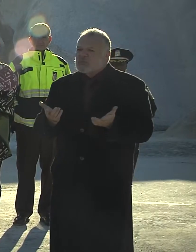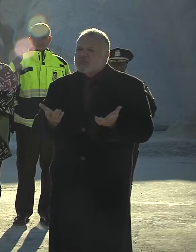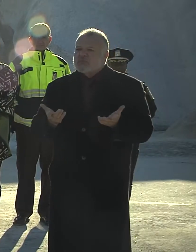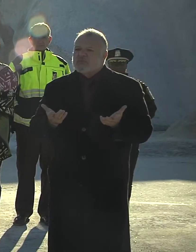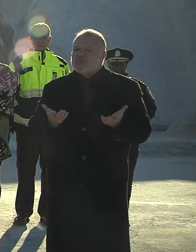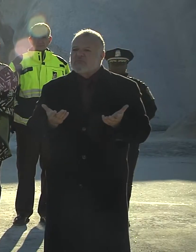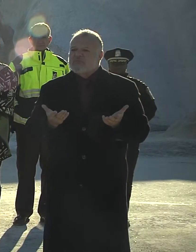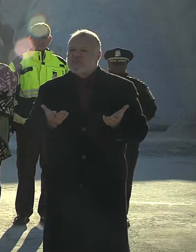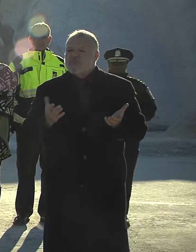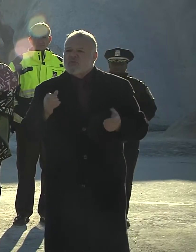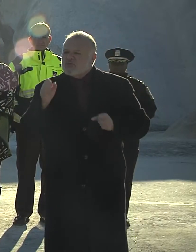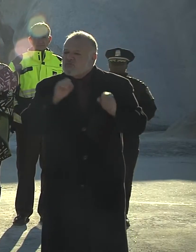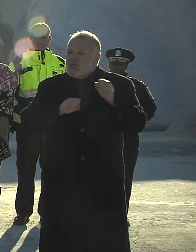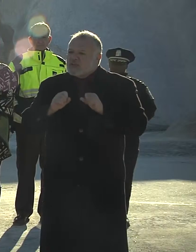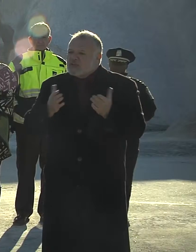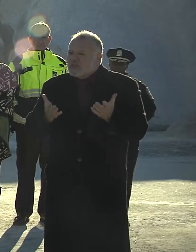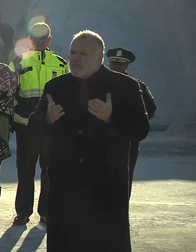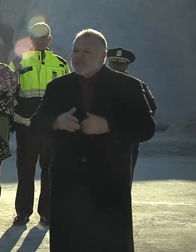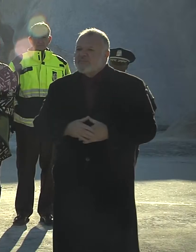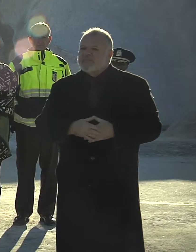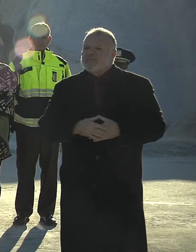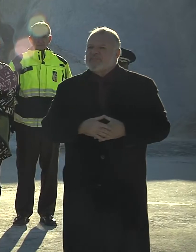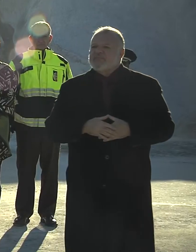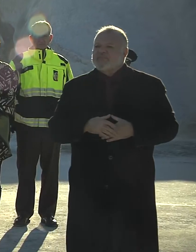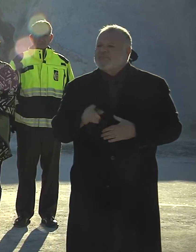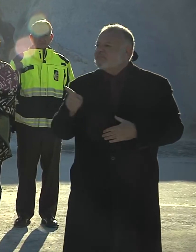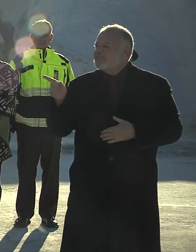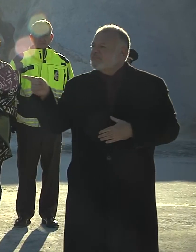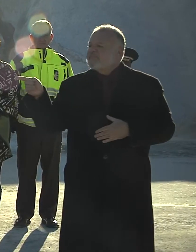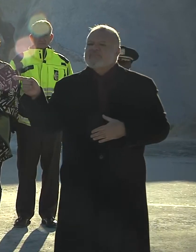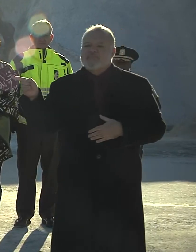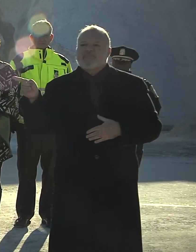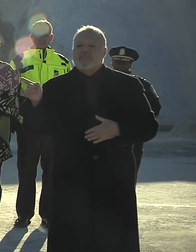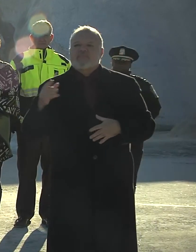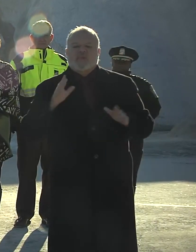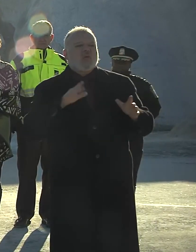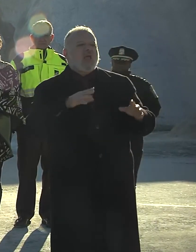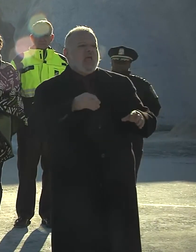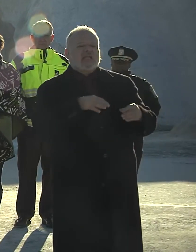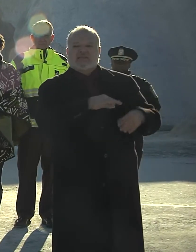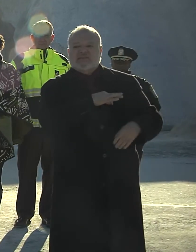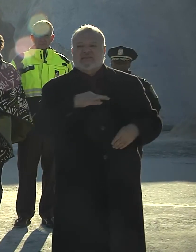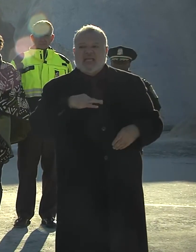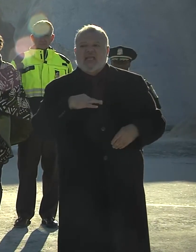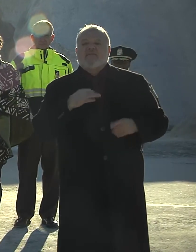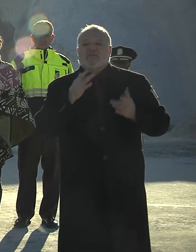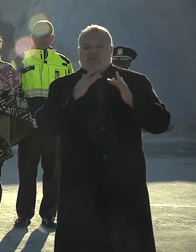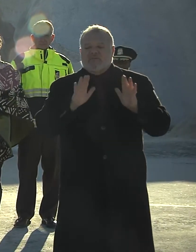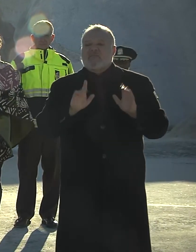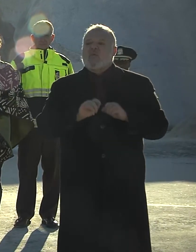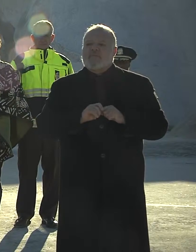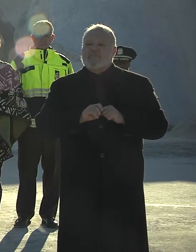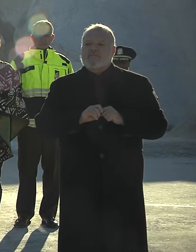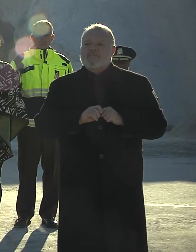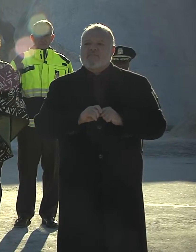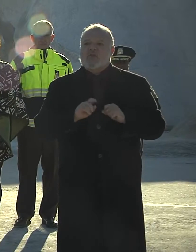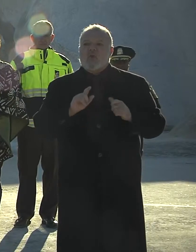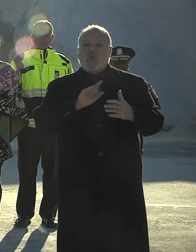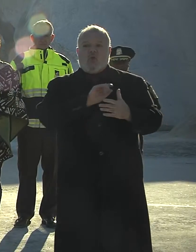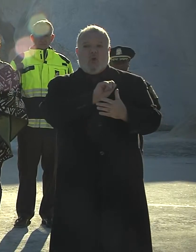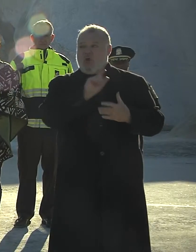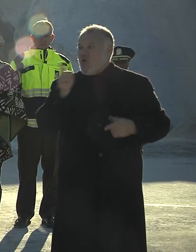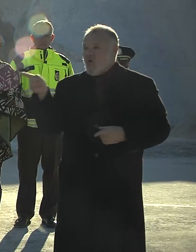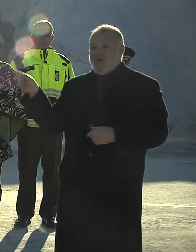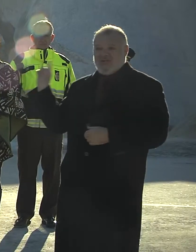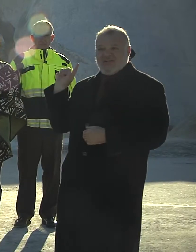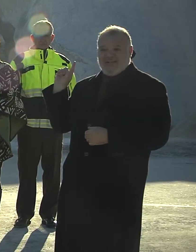So first, just a note on the staffing question as well. I'll take the opportunity, the superintendent, the chief, everyone,